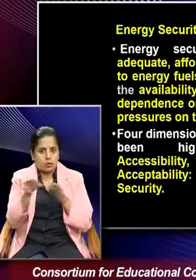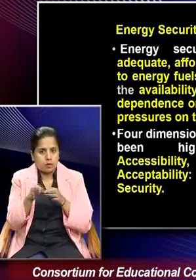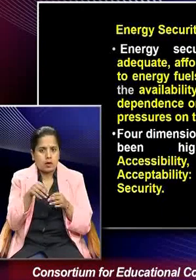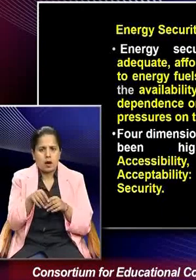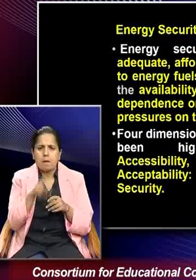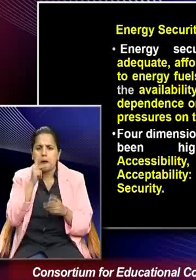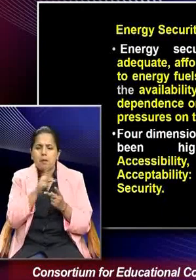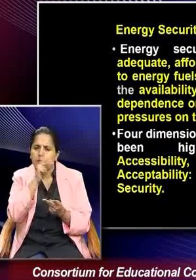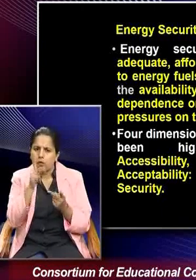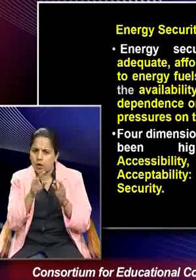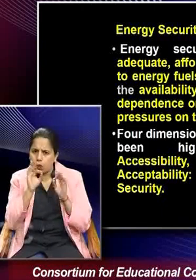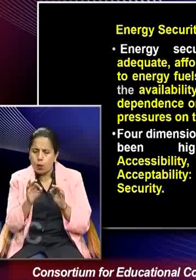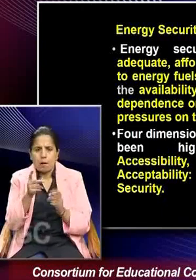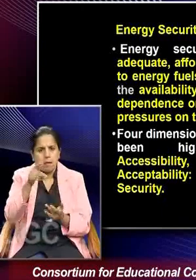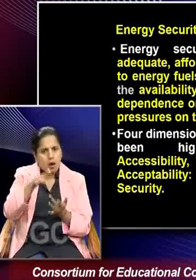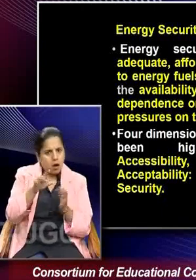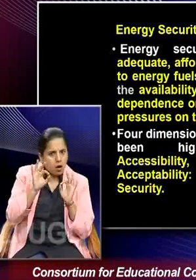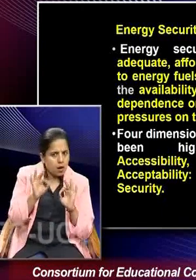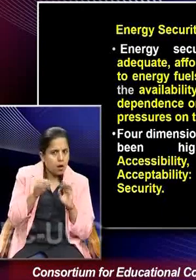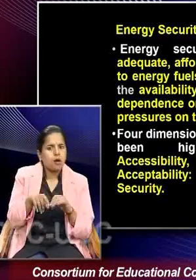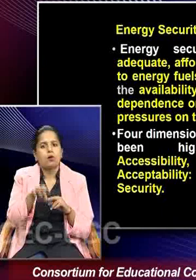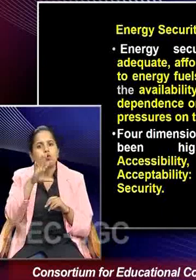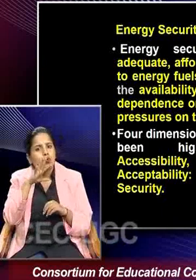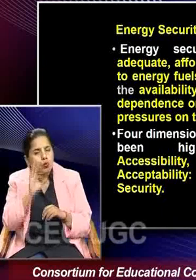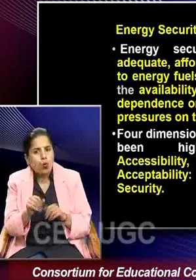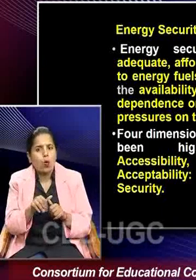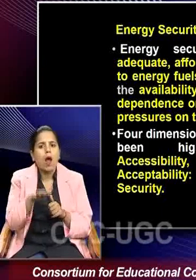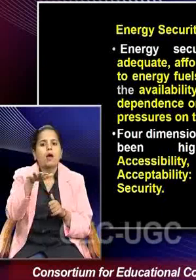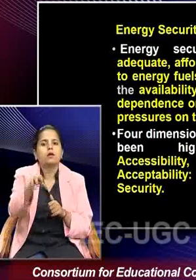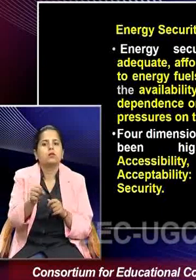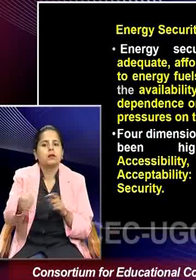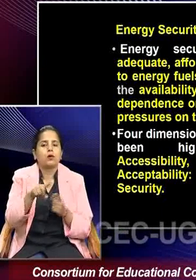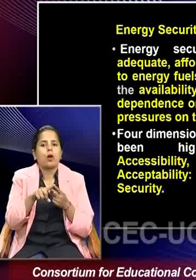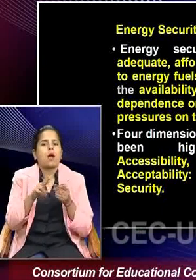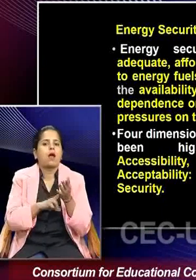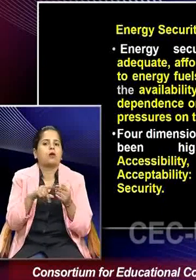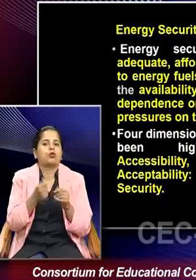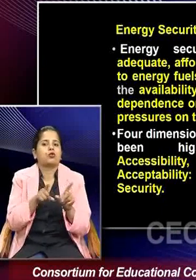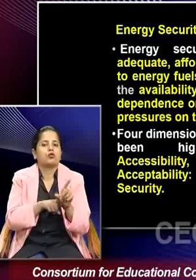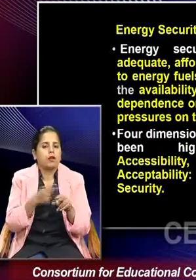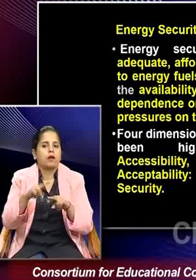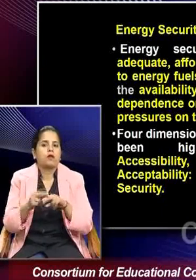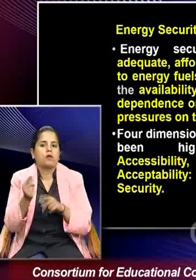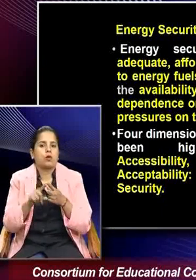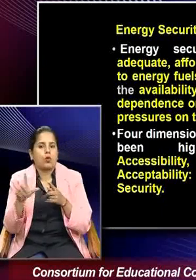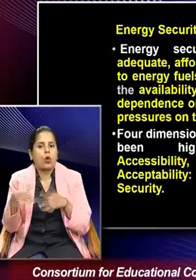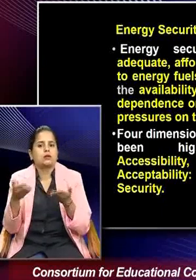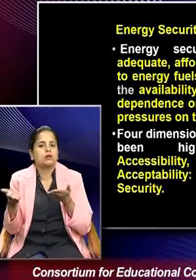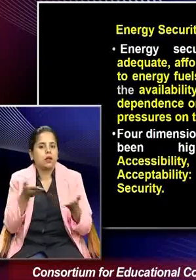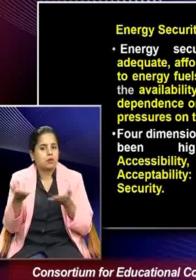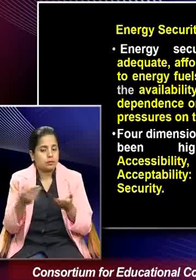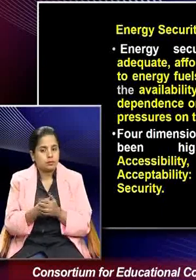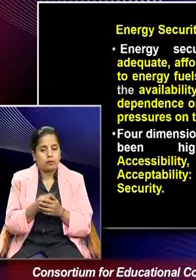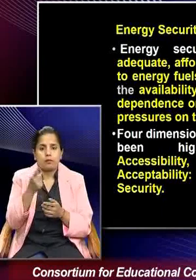adequate, affordable, and reliable access to energy fuels and services.